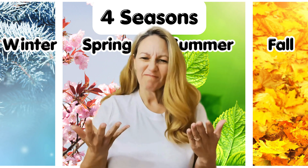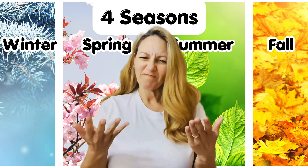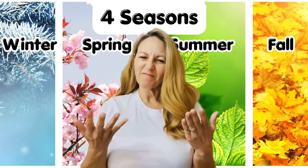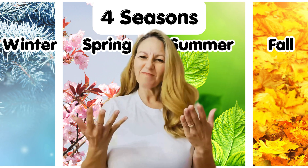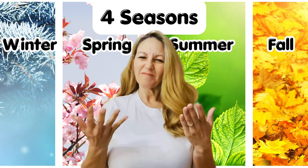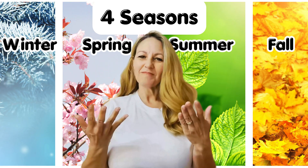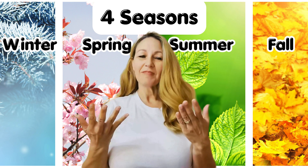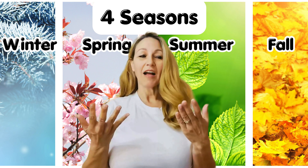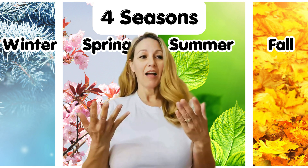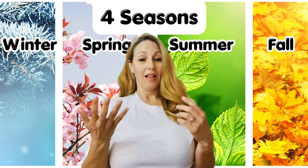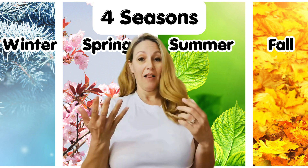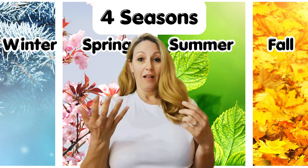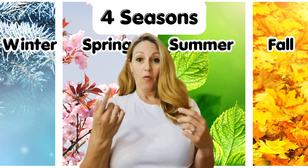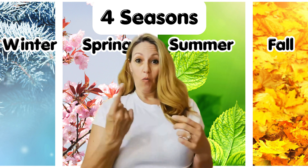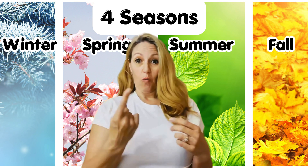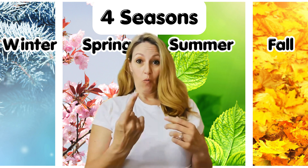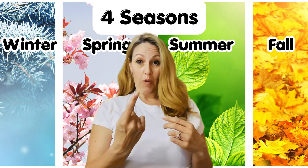Spring. What is that?